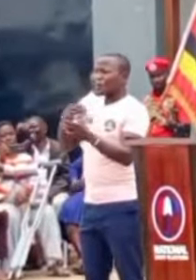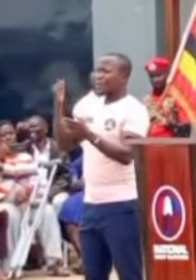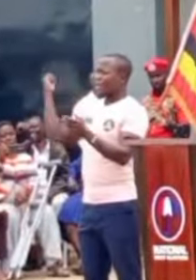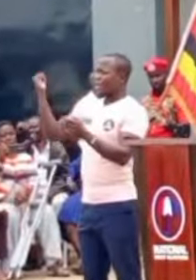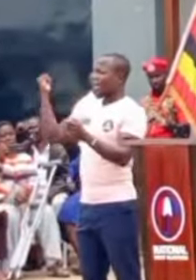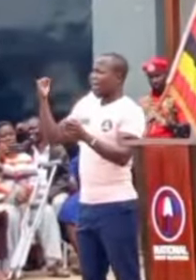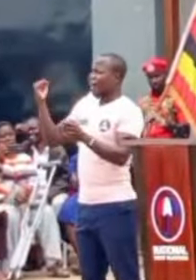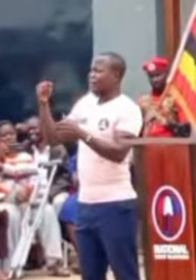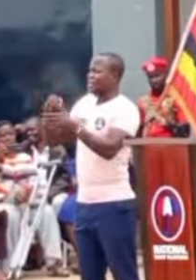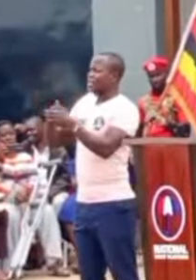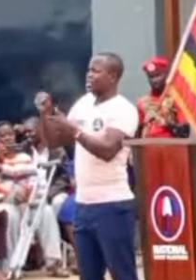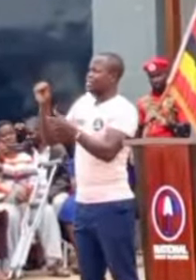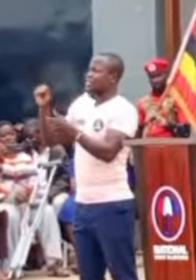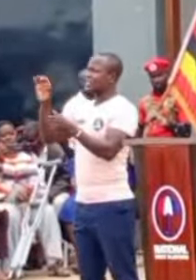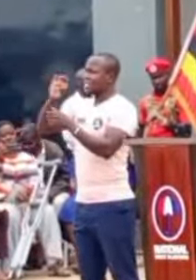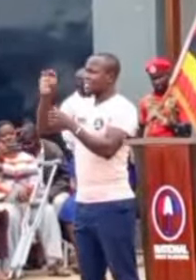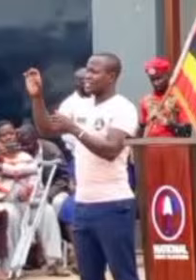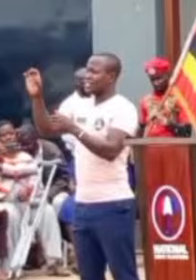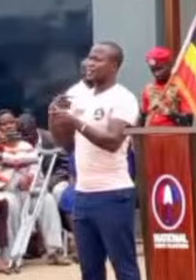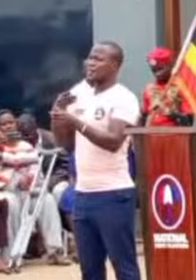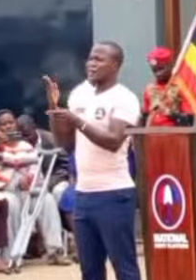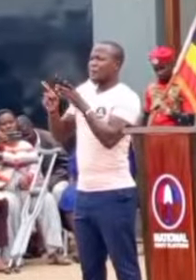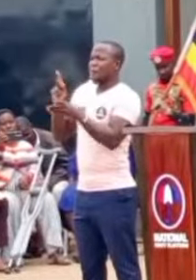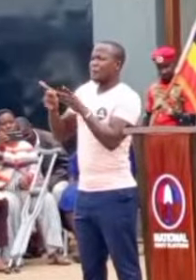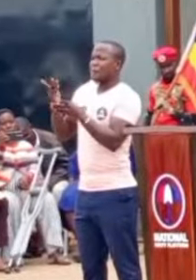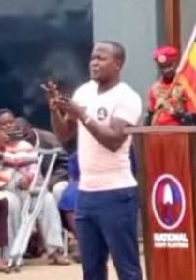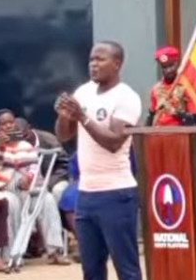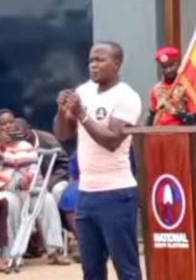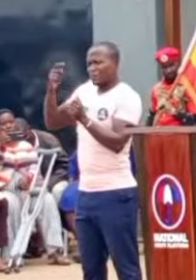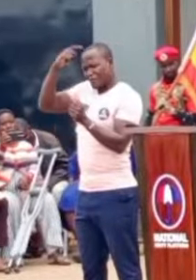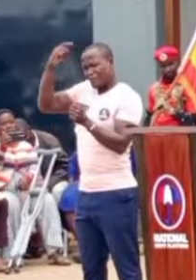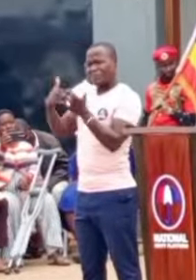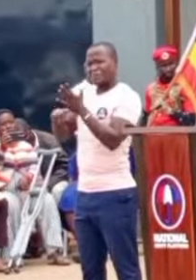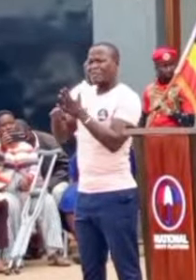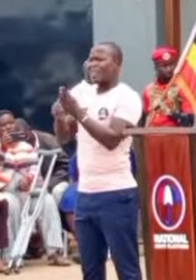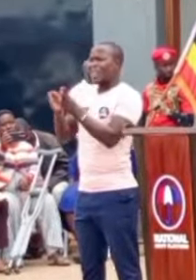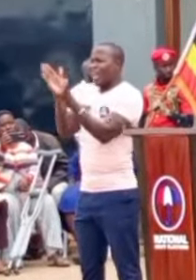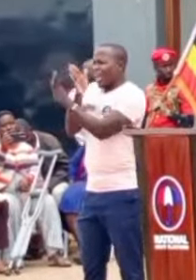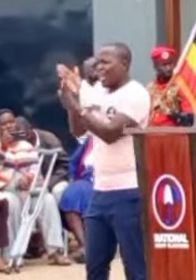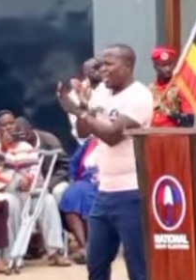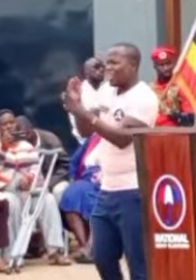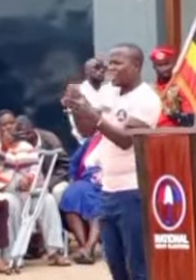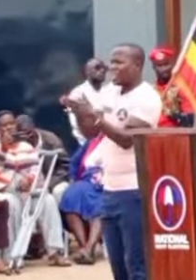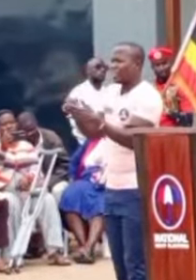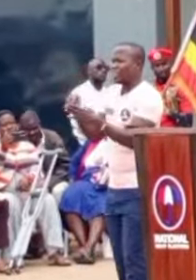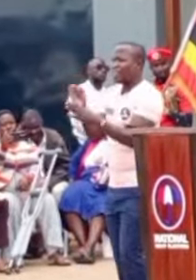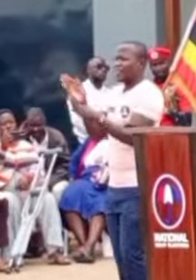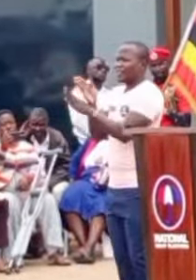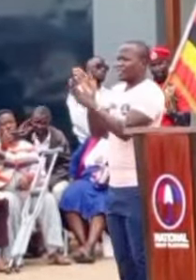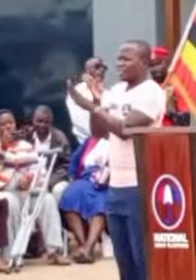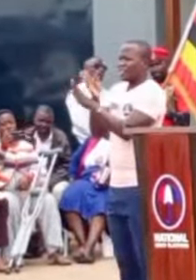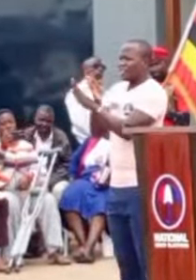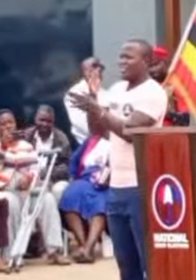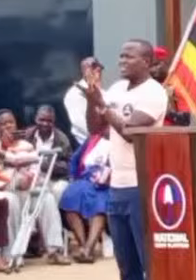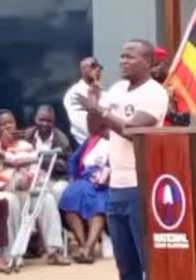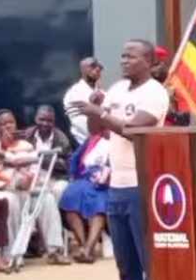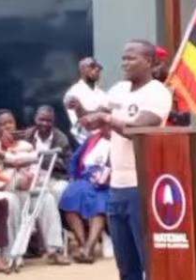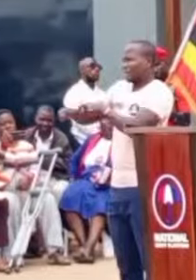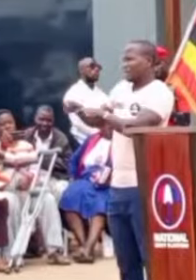houses and the children with autism or with mental challenges hidden behind the Ngurumba Basimana